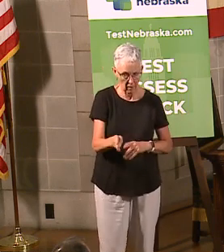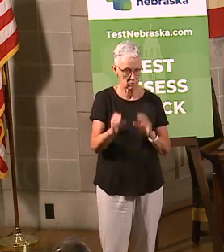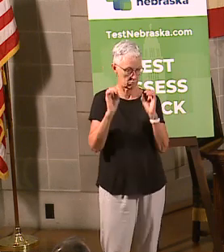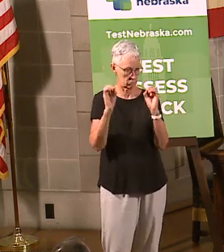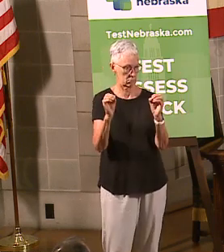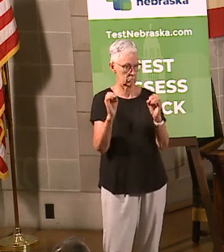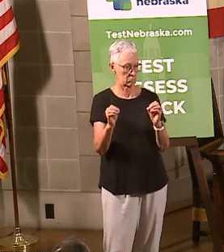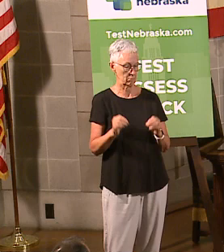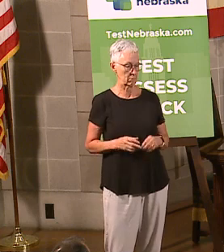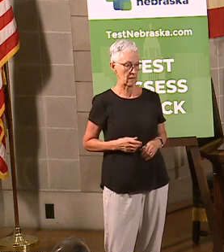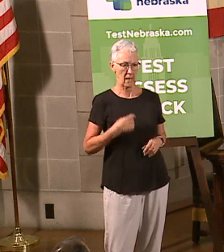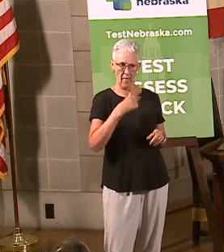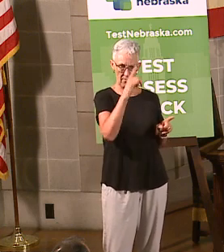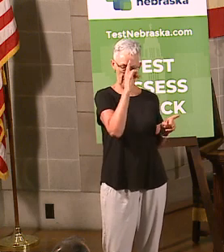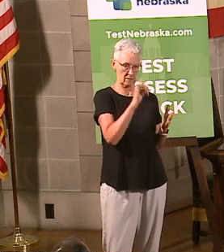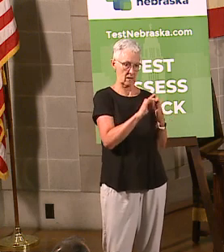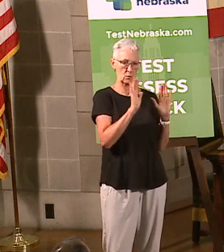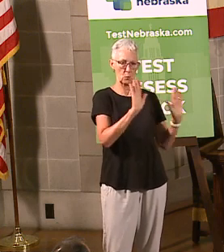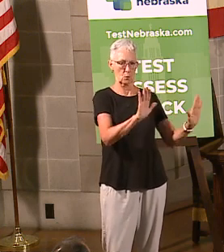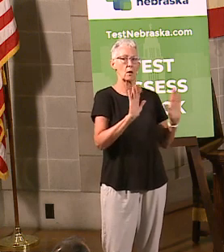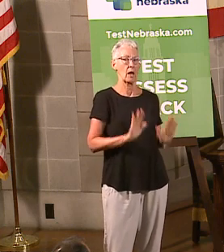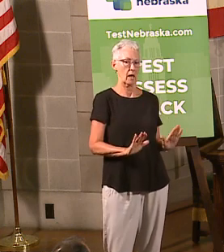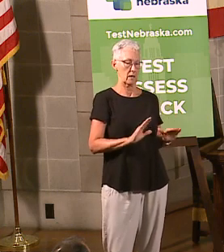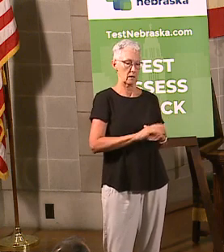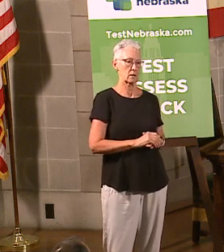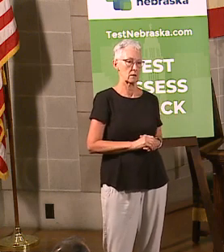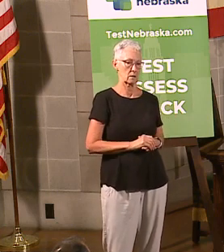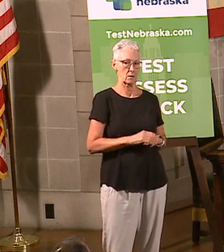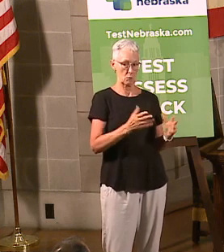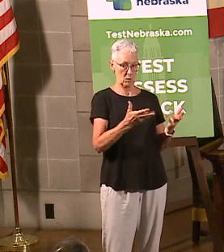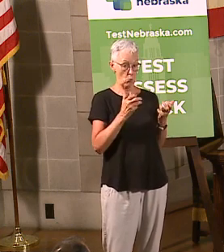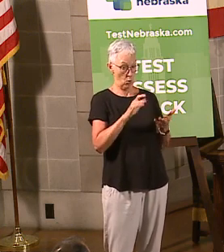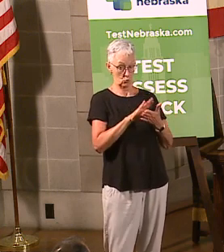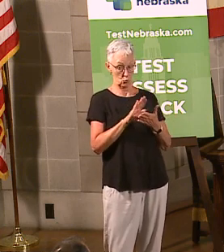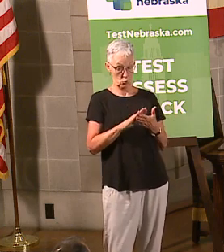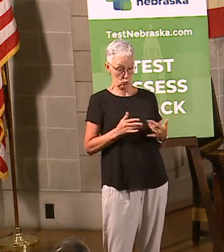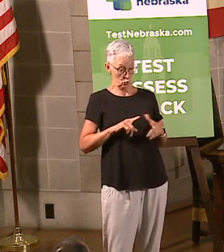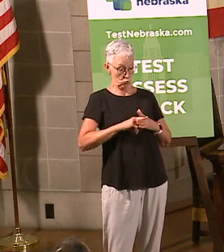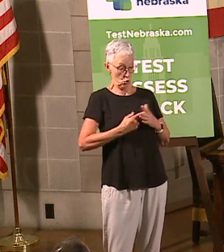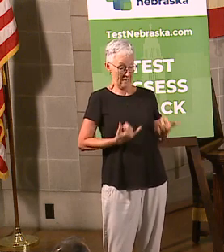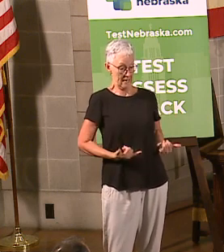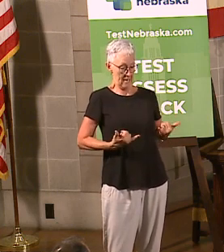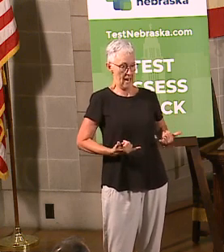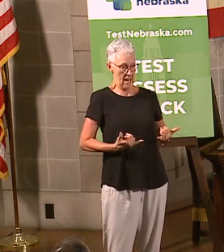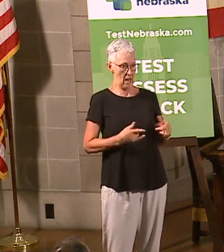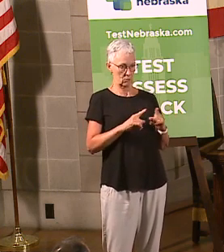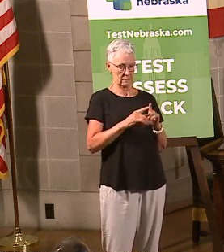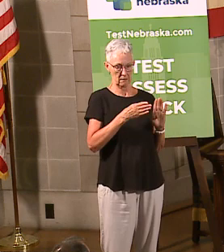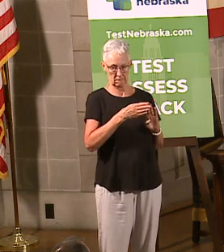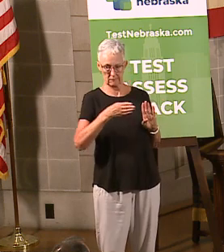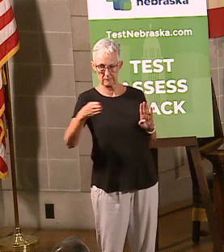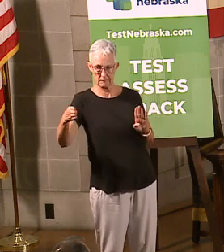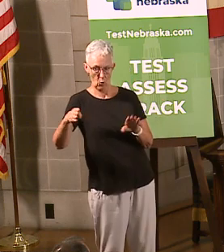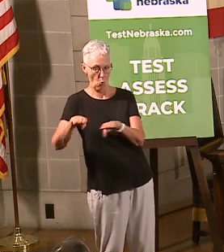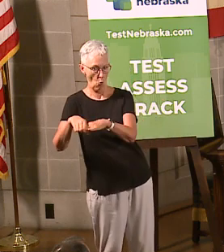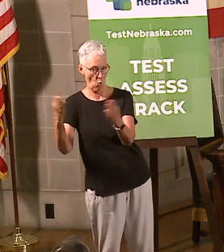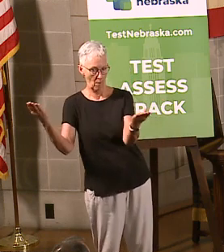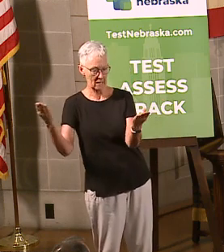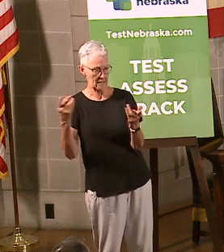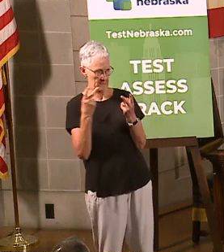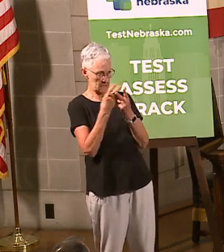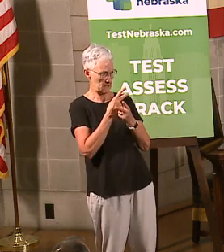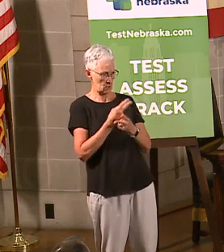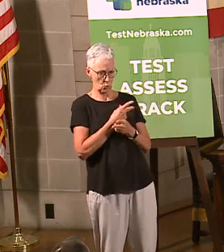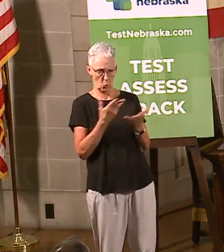great thing. And we want schools to be able to spend this time between now and the beginning of school really planning to figure out what are all the